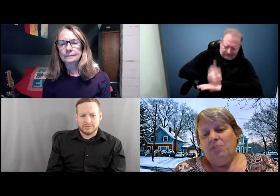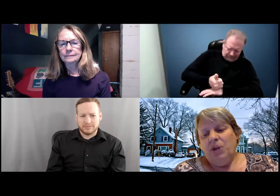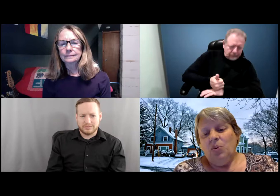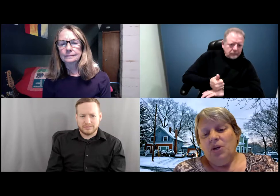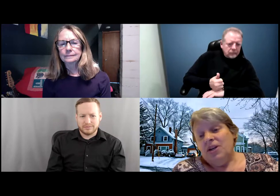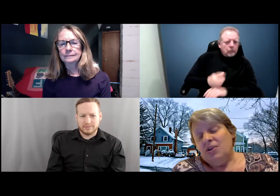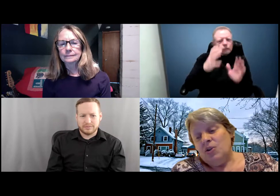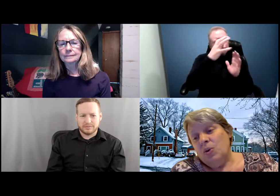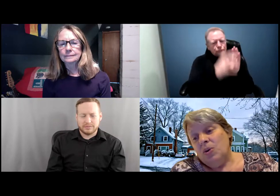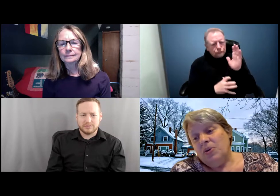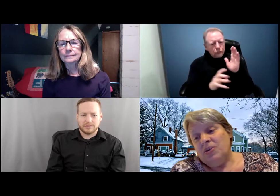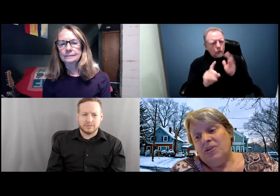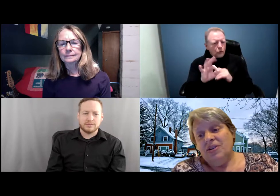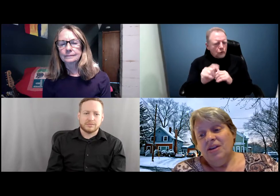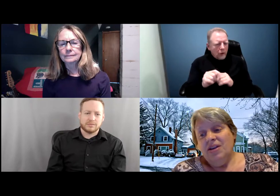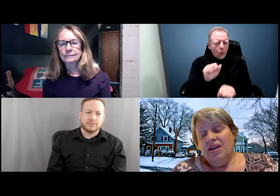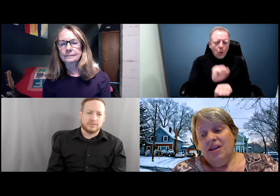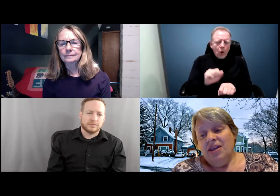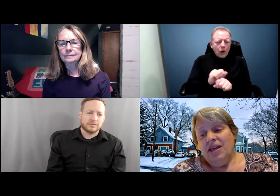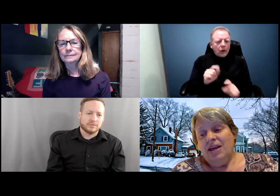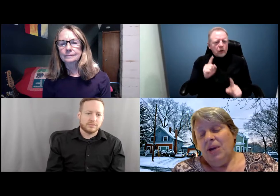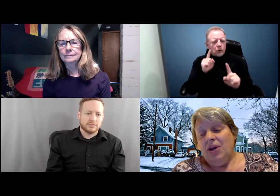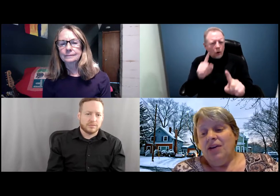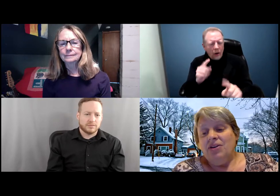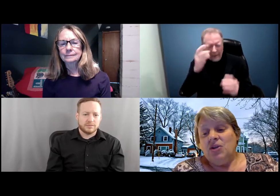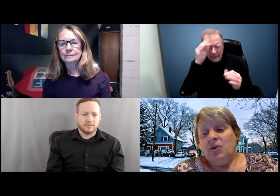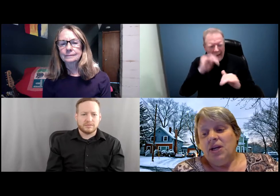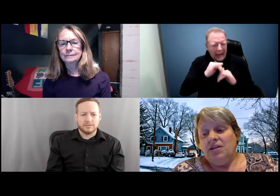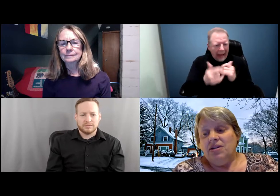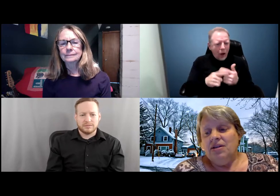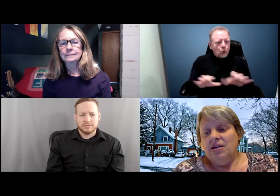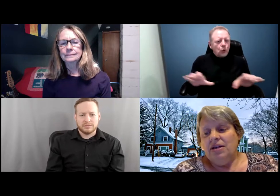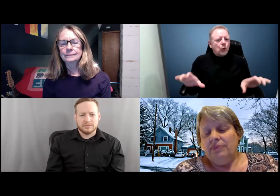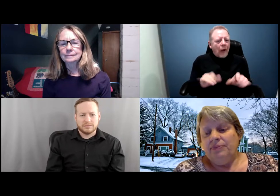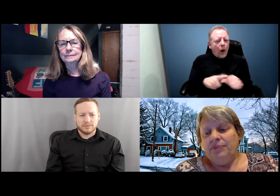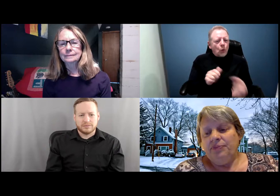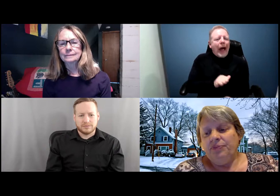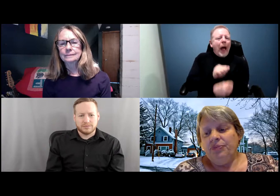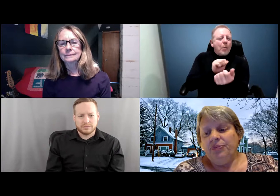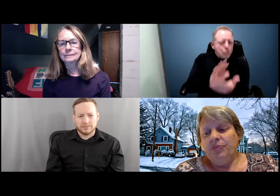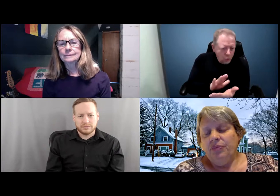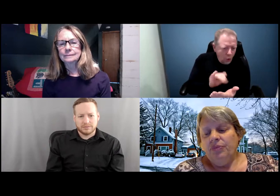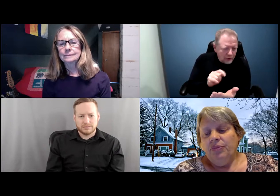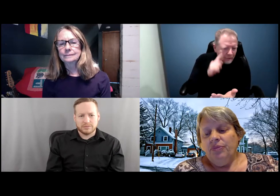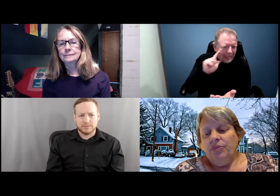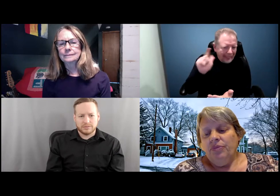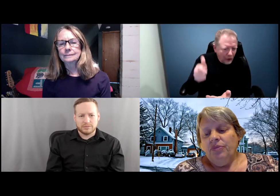but be working towards thinking about how to do it.